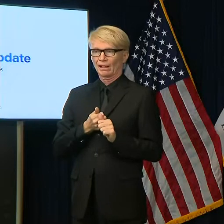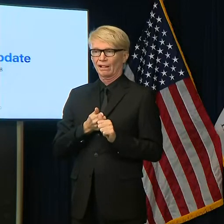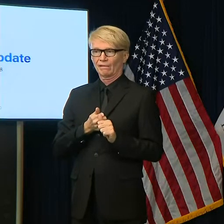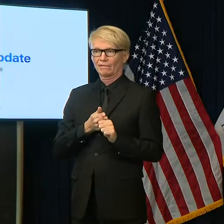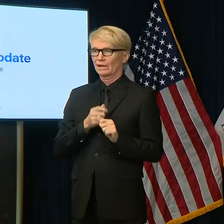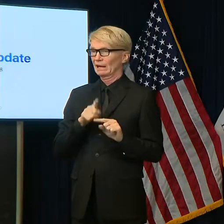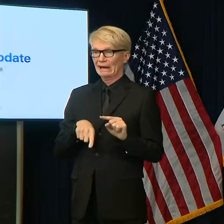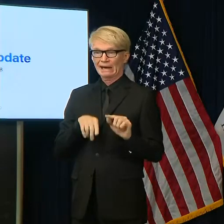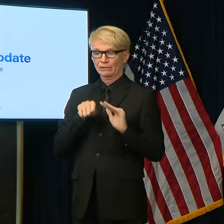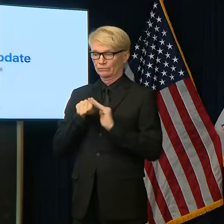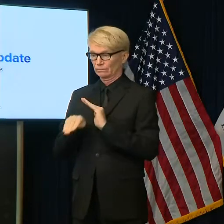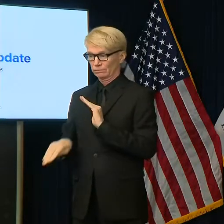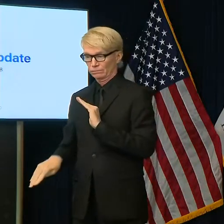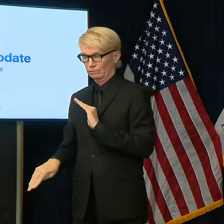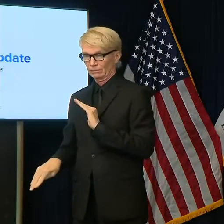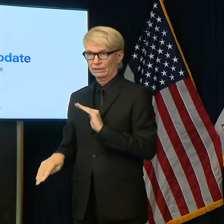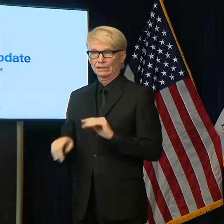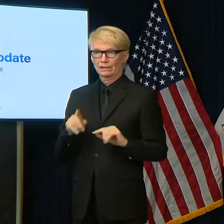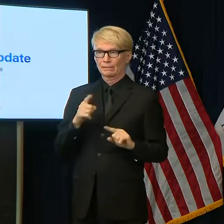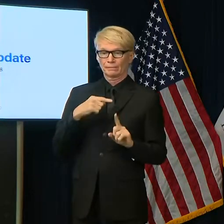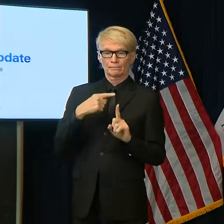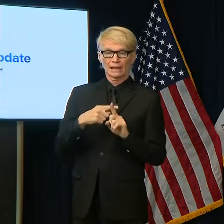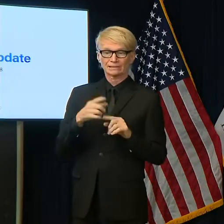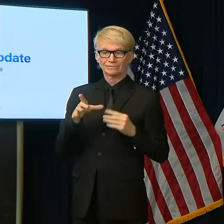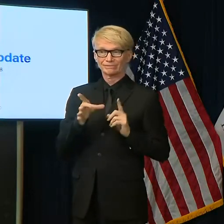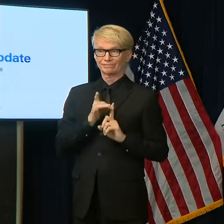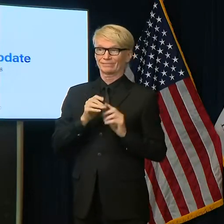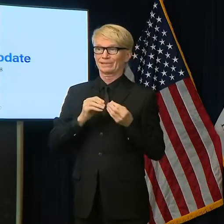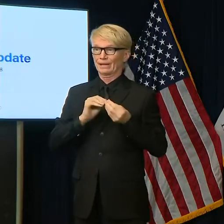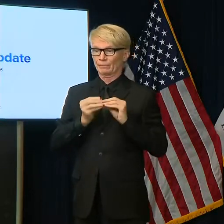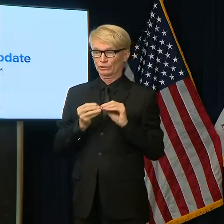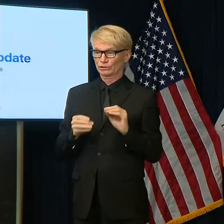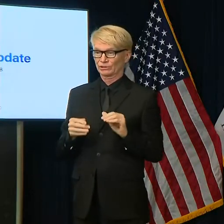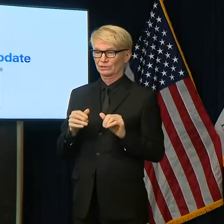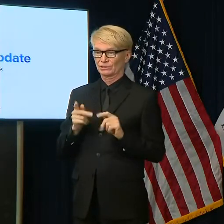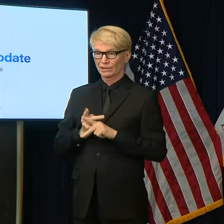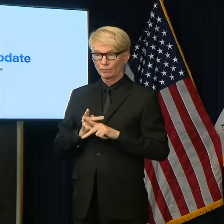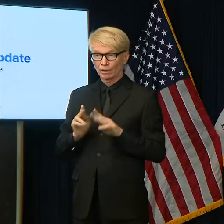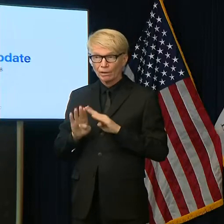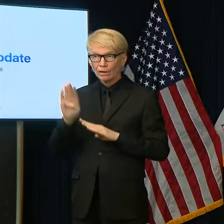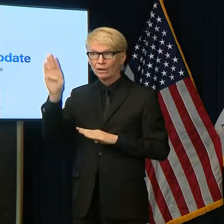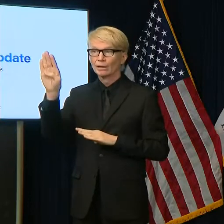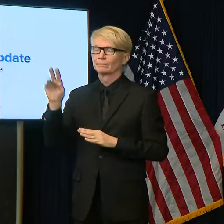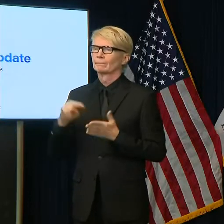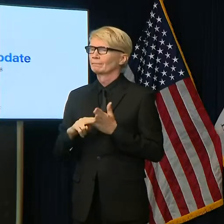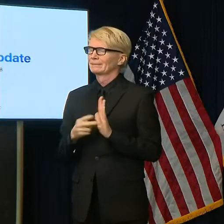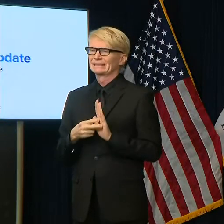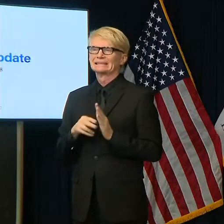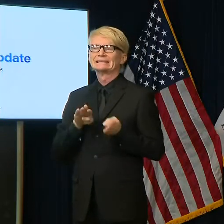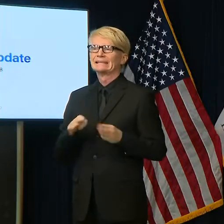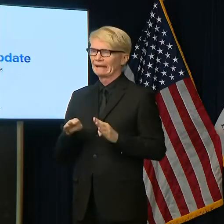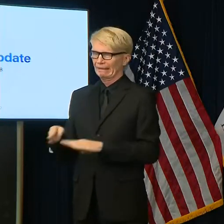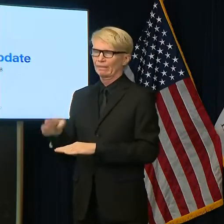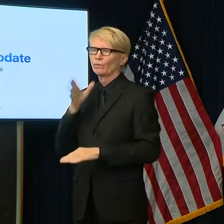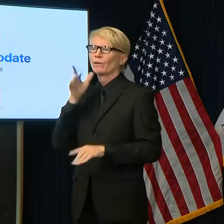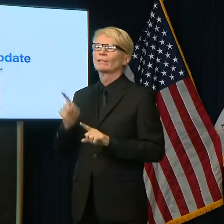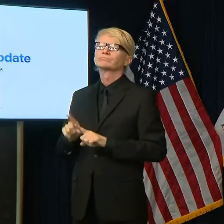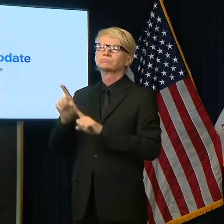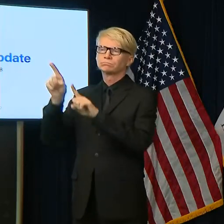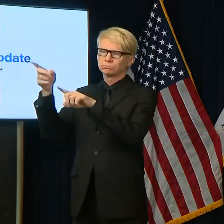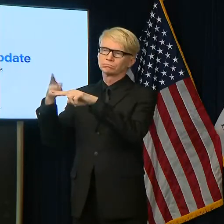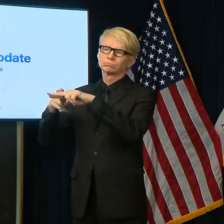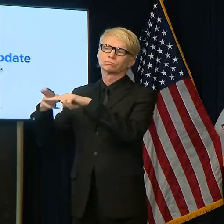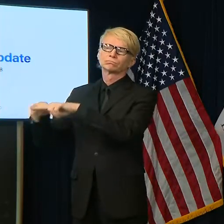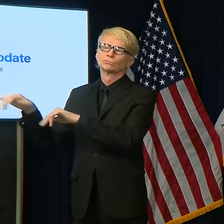rate down, if we can't continue that path, we're going to see these kind of high levels of death every single day.